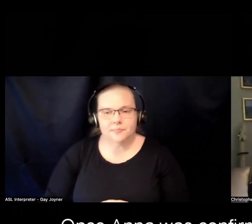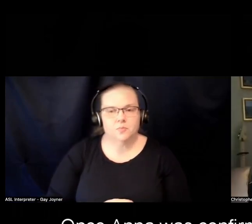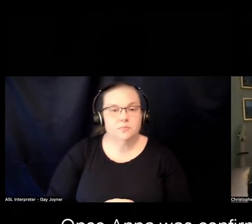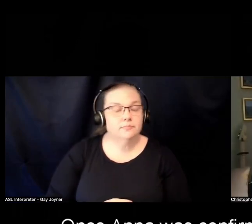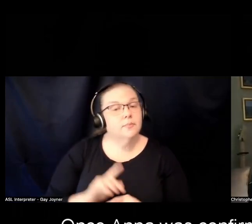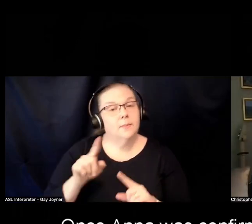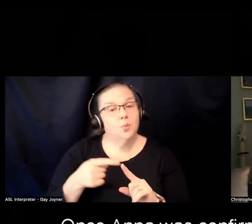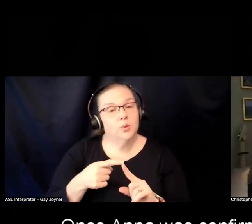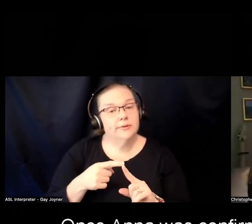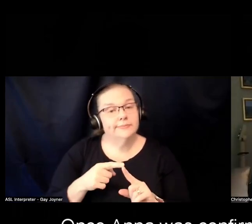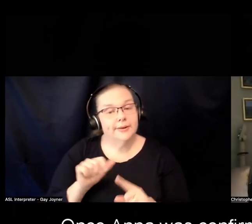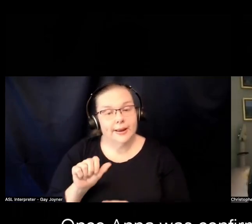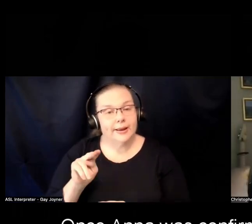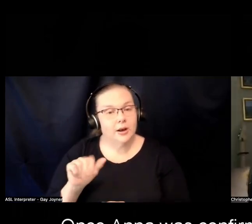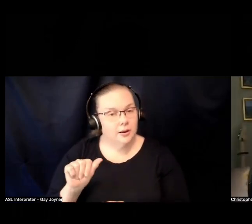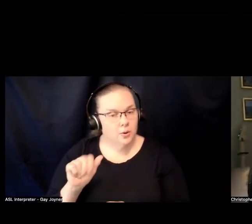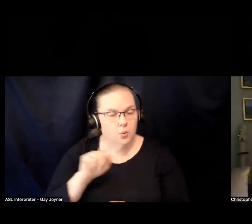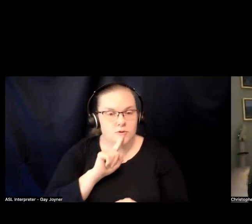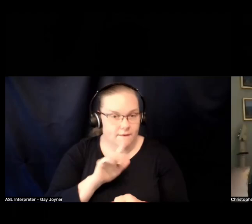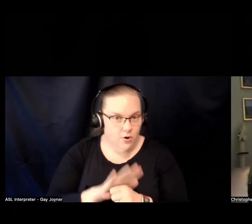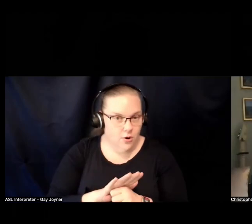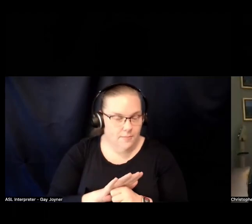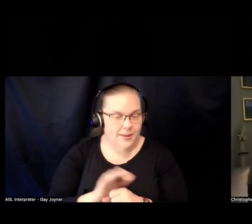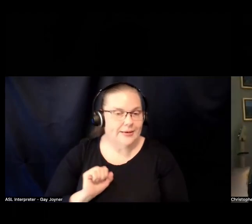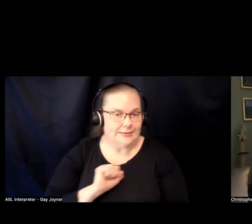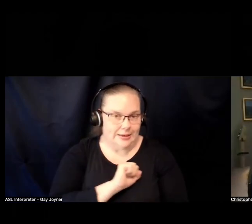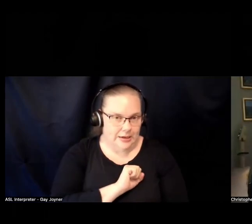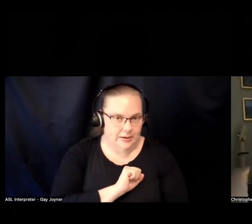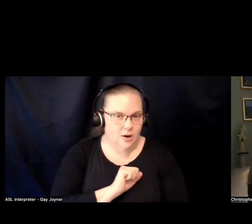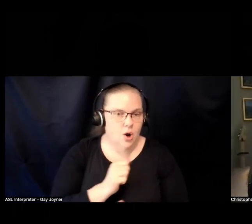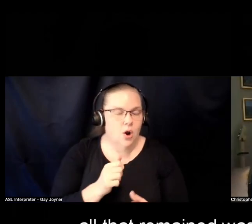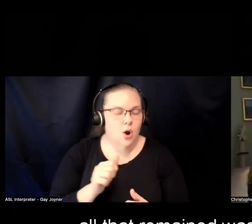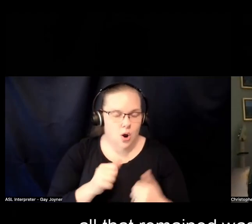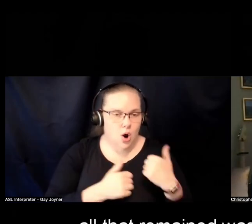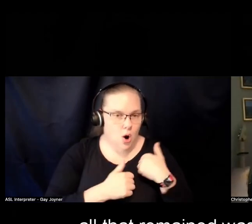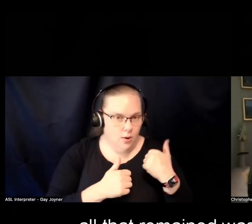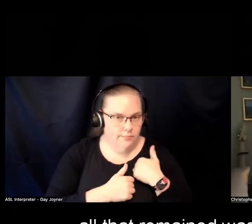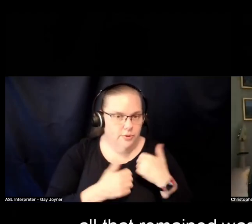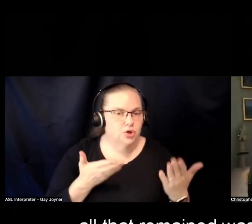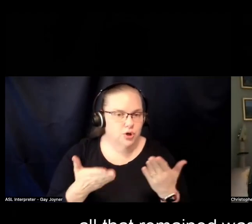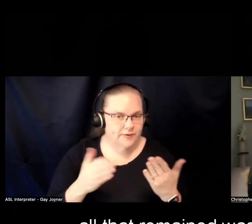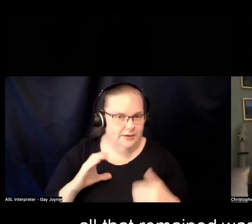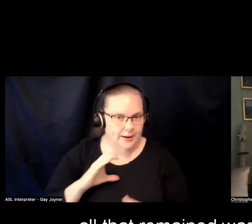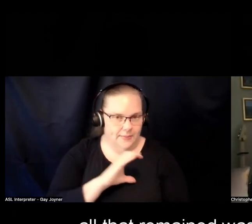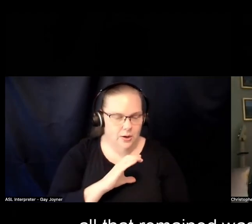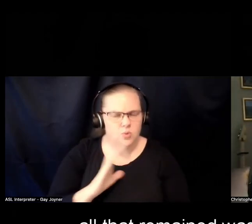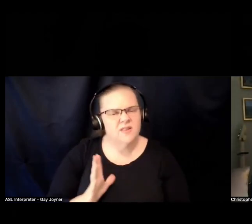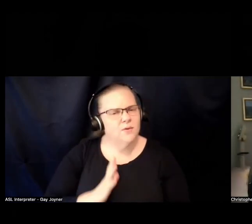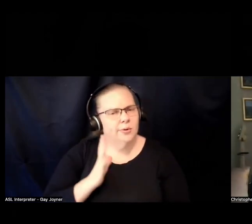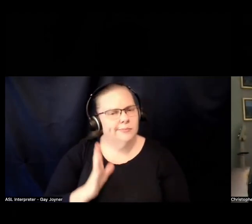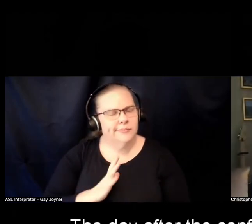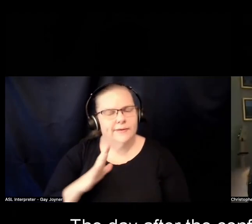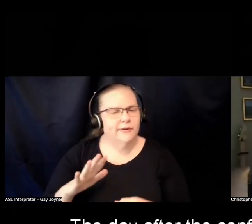Once Anna was confirmed by the Senate Armed Services Committee by unanimous vote, all that remained was the formality of the full Senate